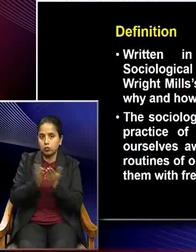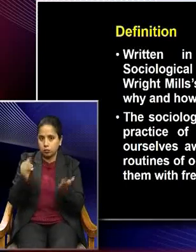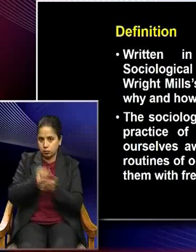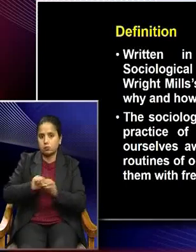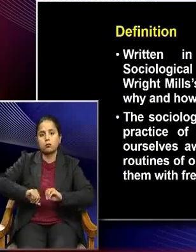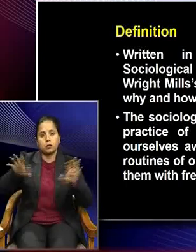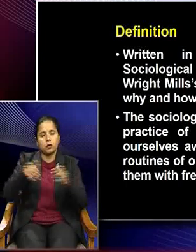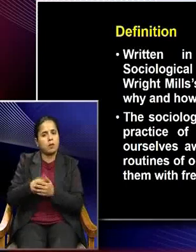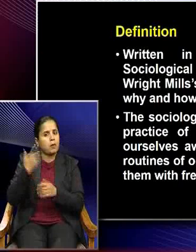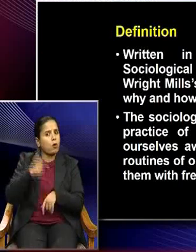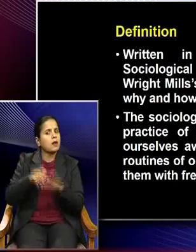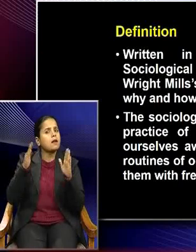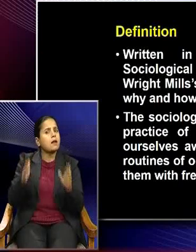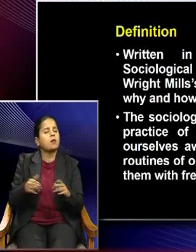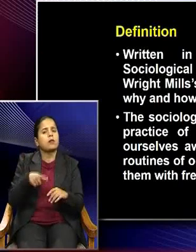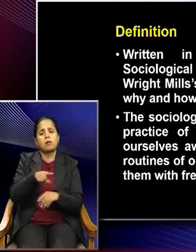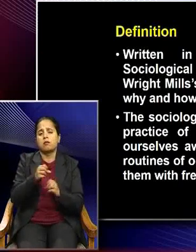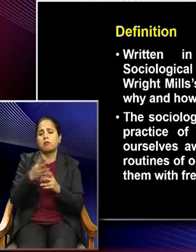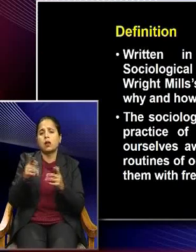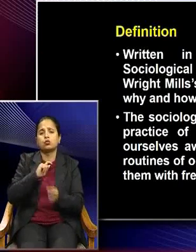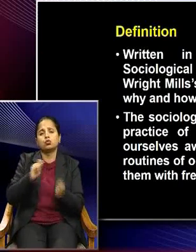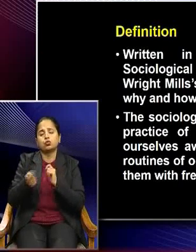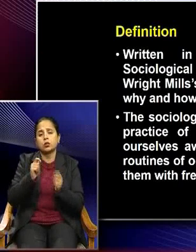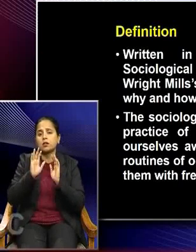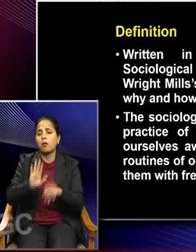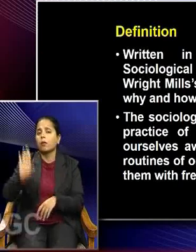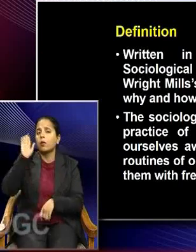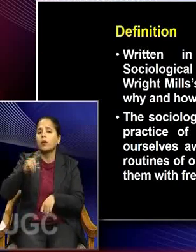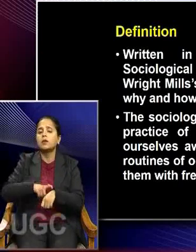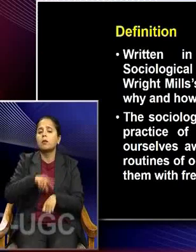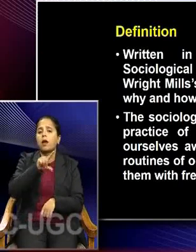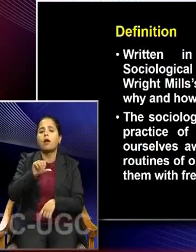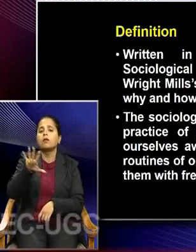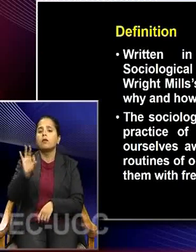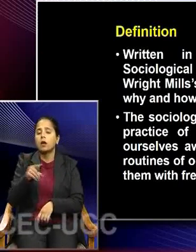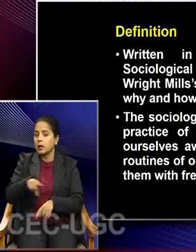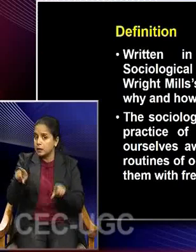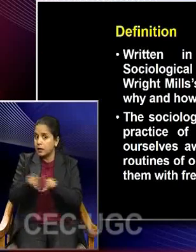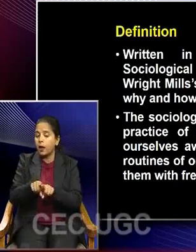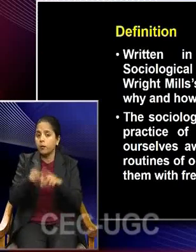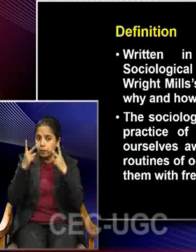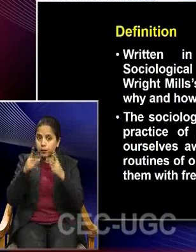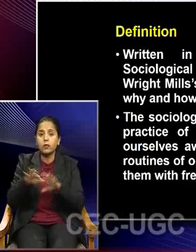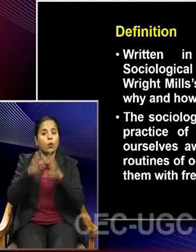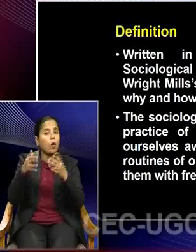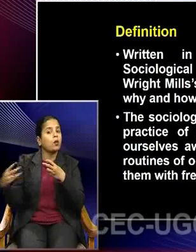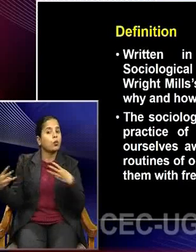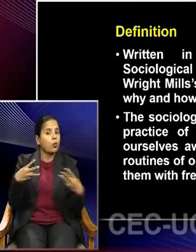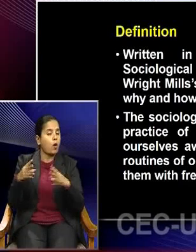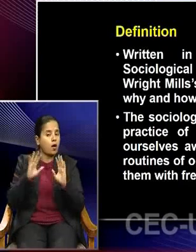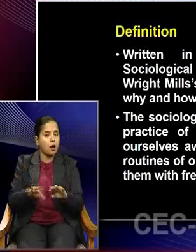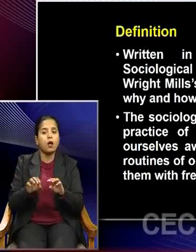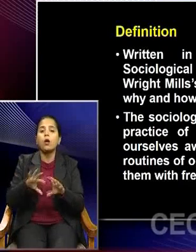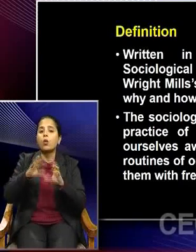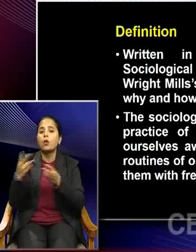a period when there were a lot of changes taking place, and there was also the World War, post-World War